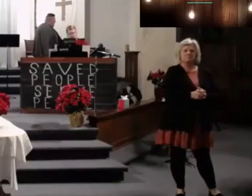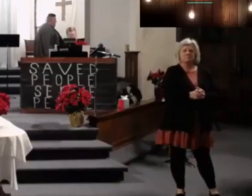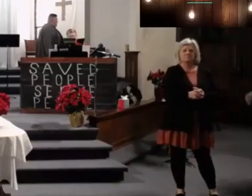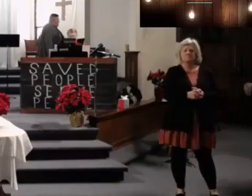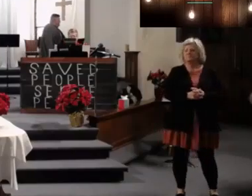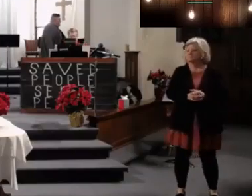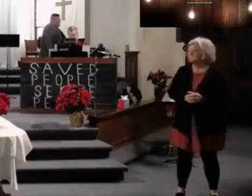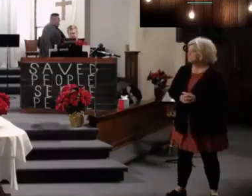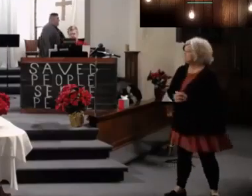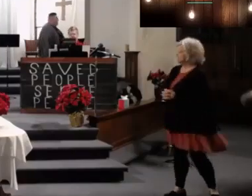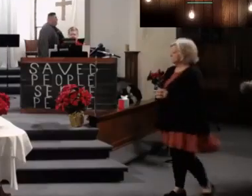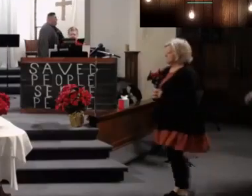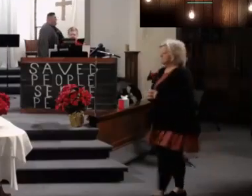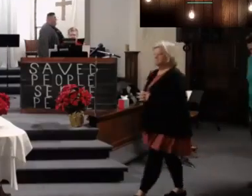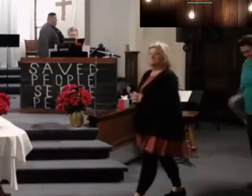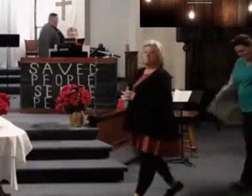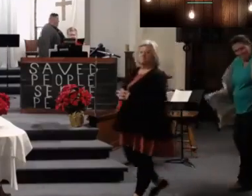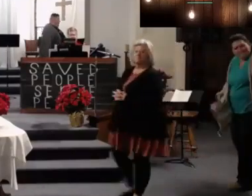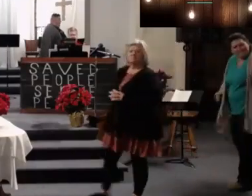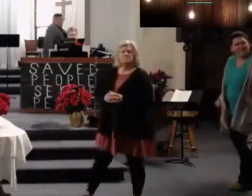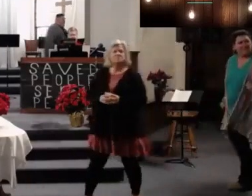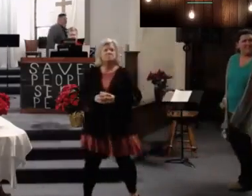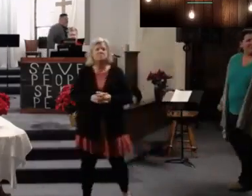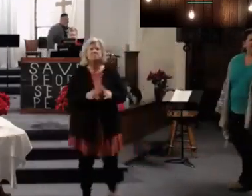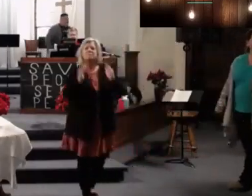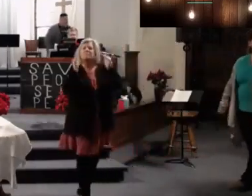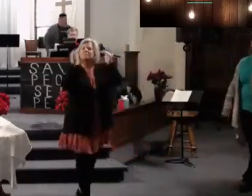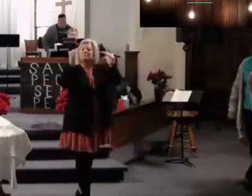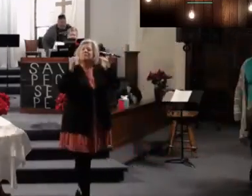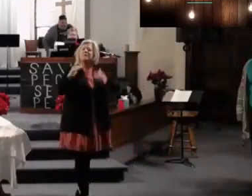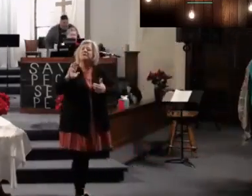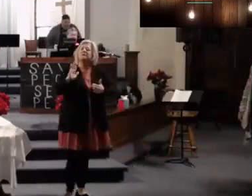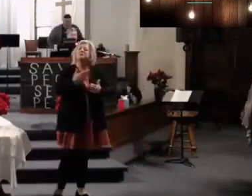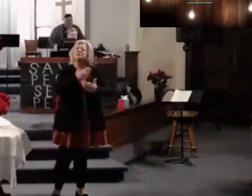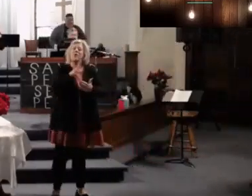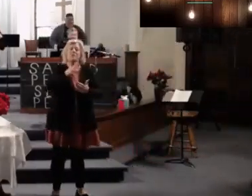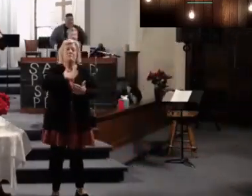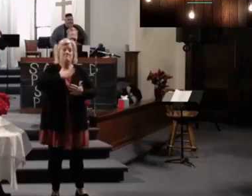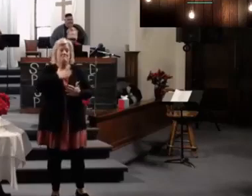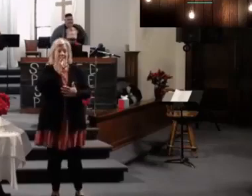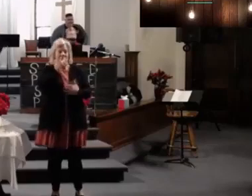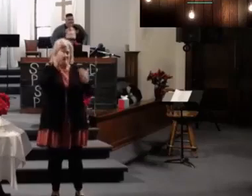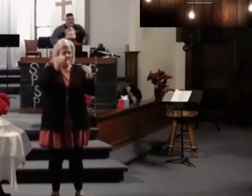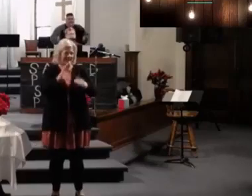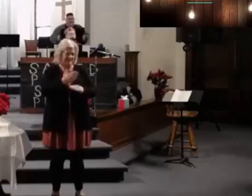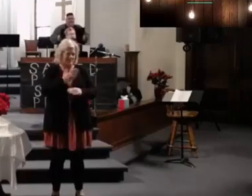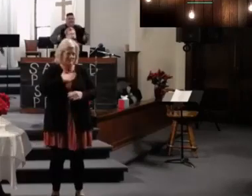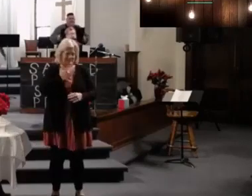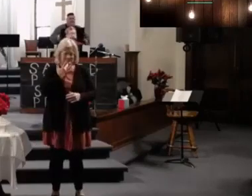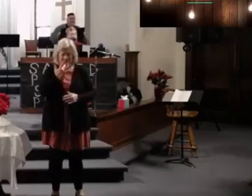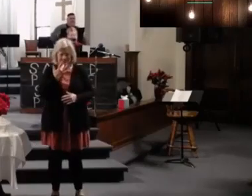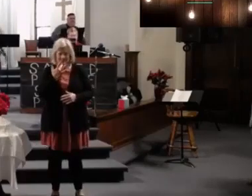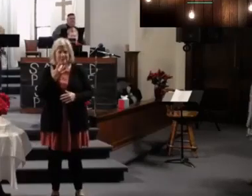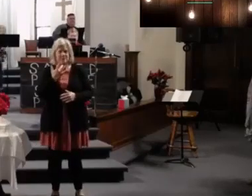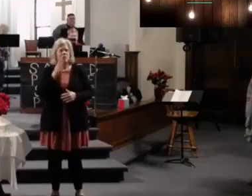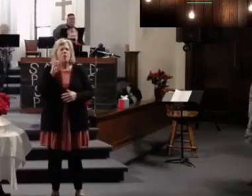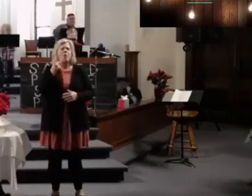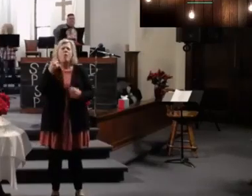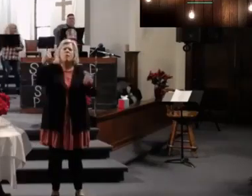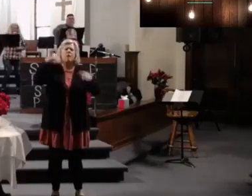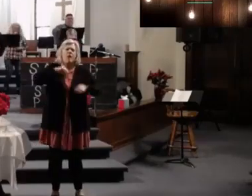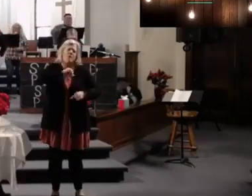And this next song is one of my favorite Christmas hymns, "O Come All Ye Faithful." So everybody should know that it's one of the staples.